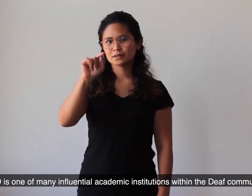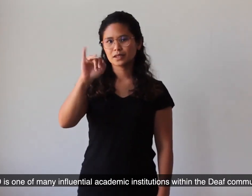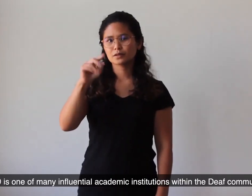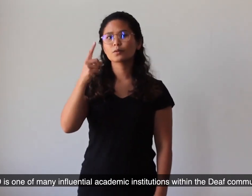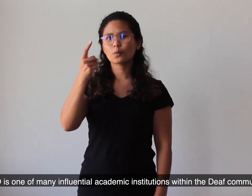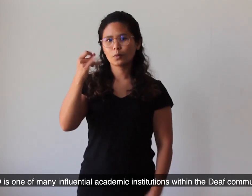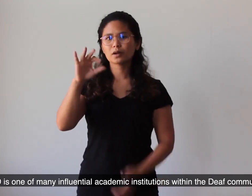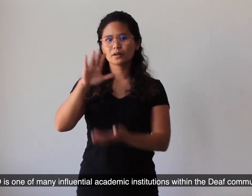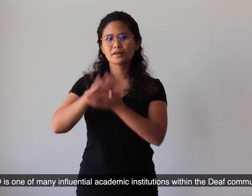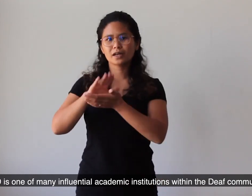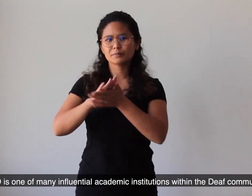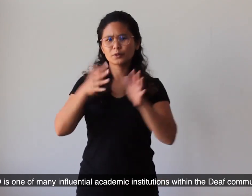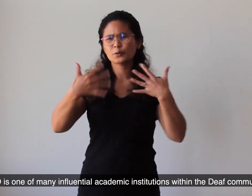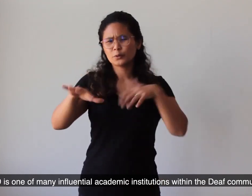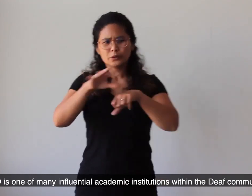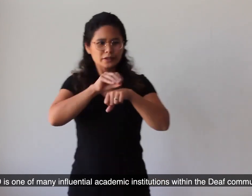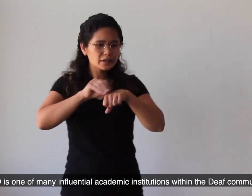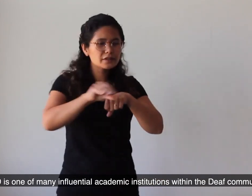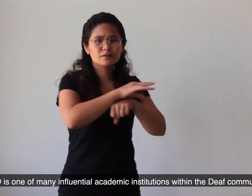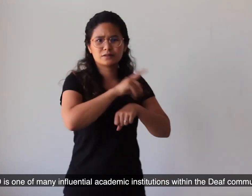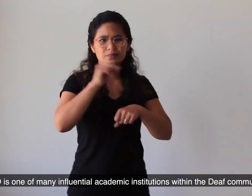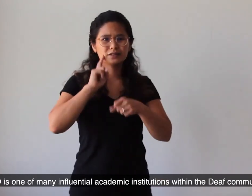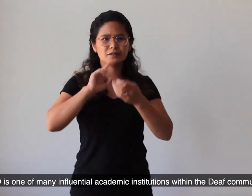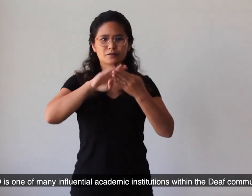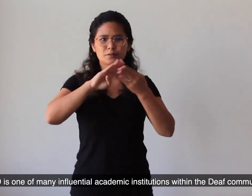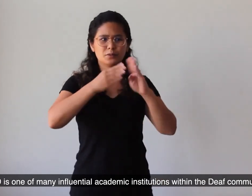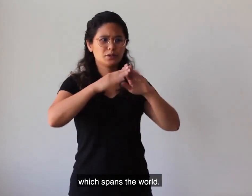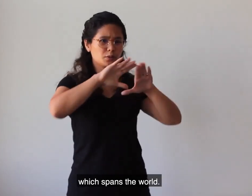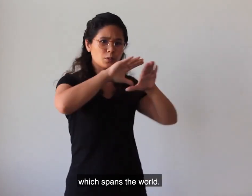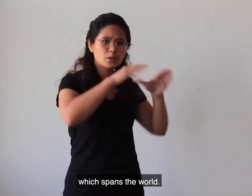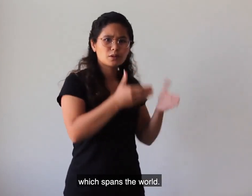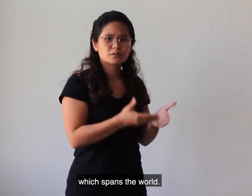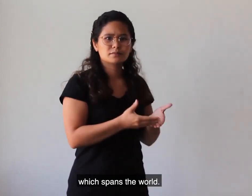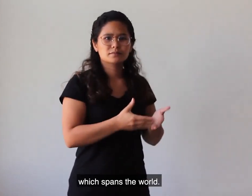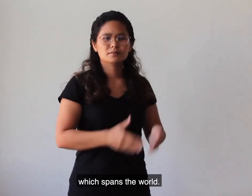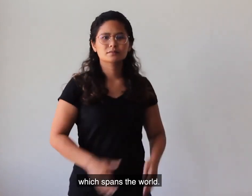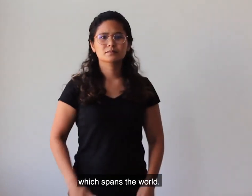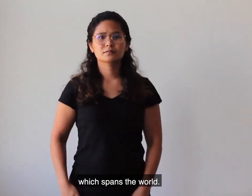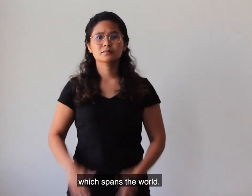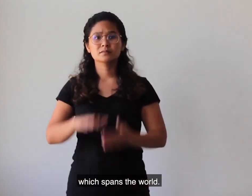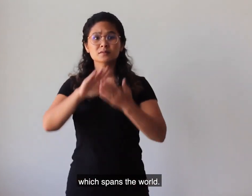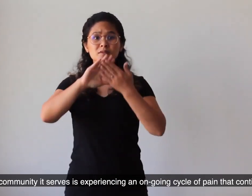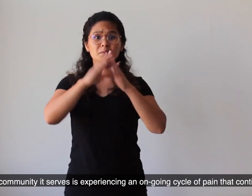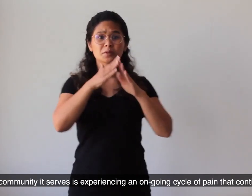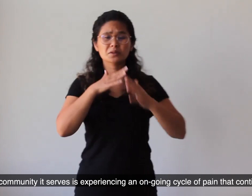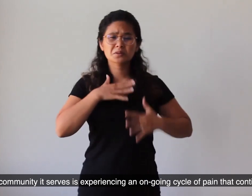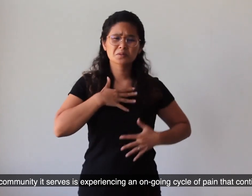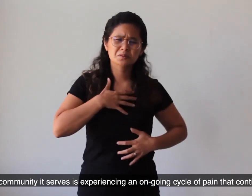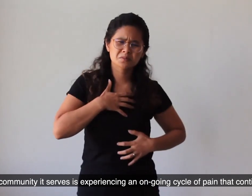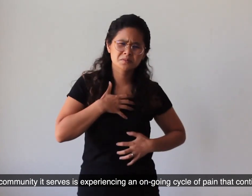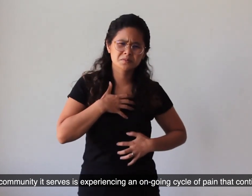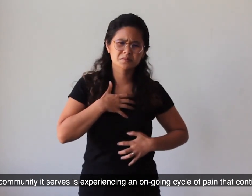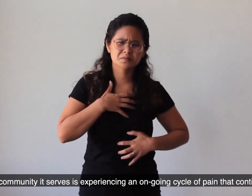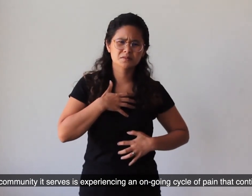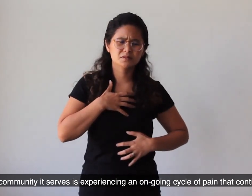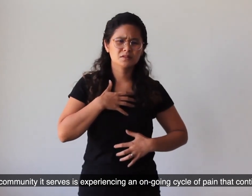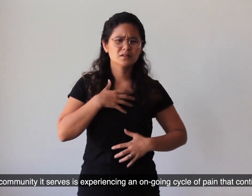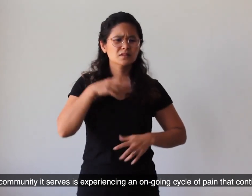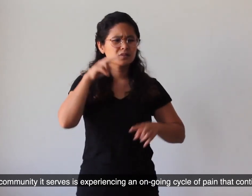NTID is one of many influential academic institutions within the deaf community, which spans the world. The community it serves